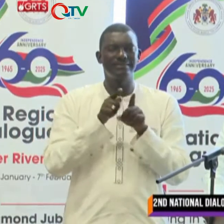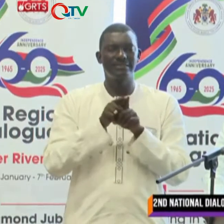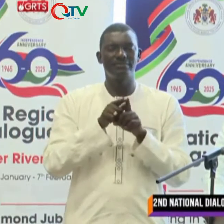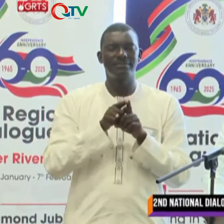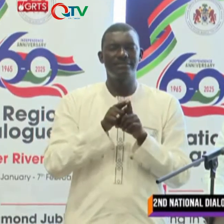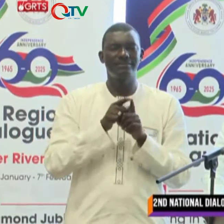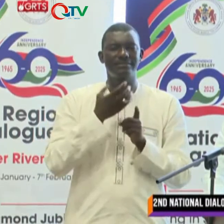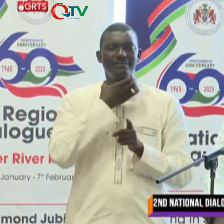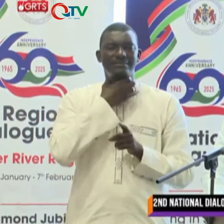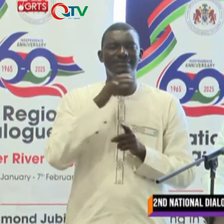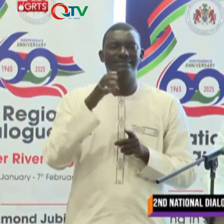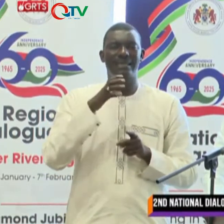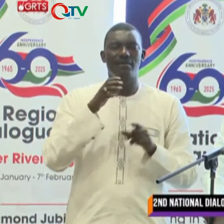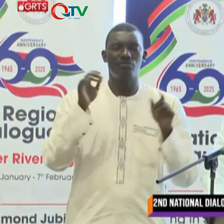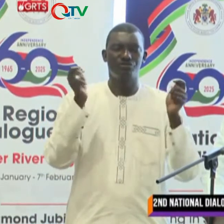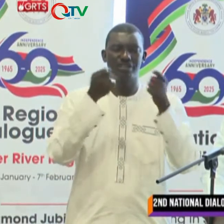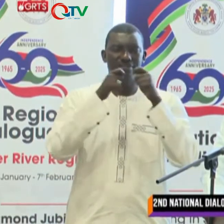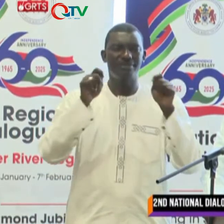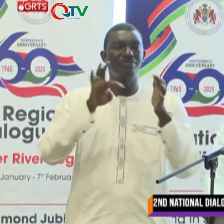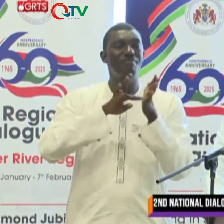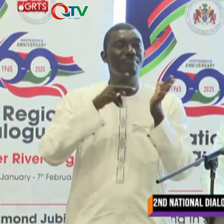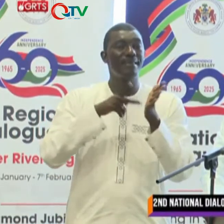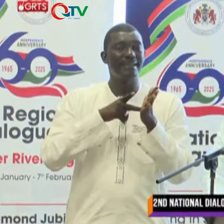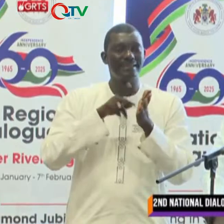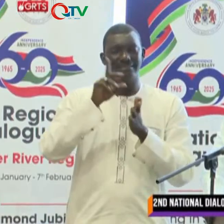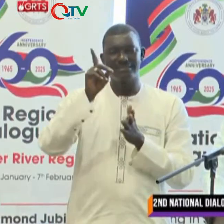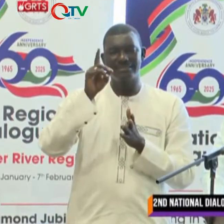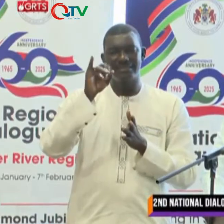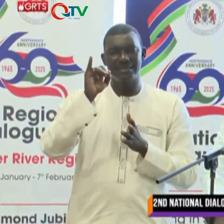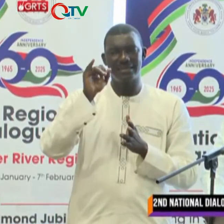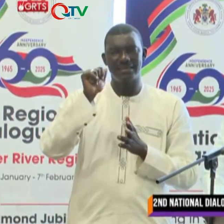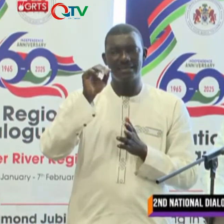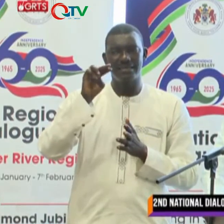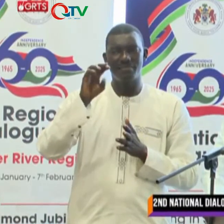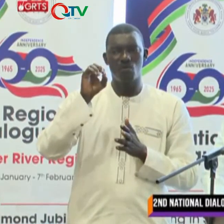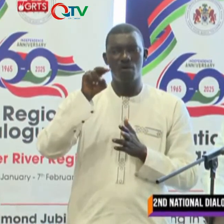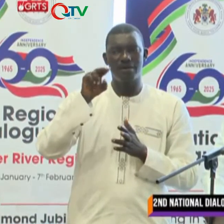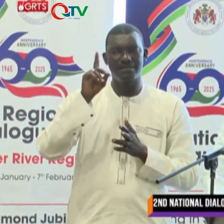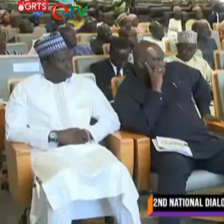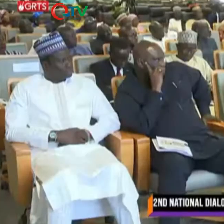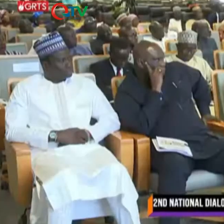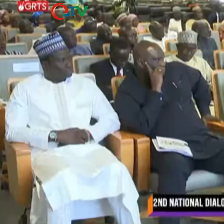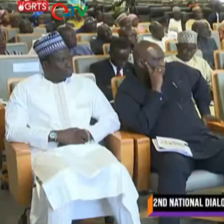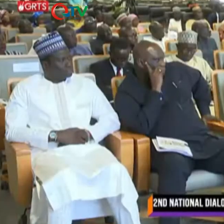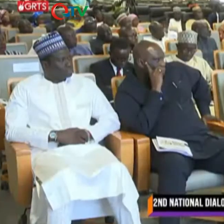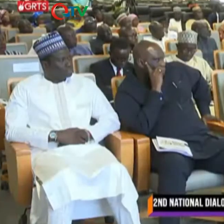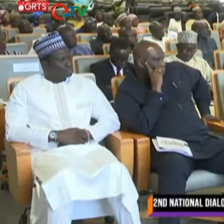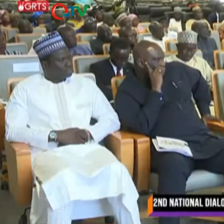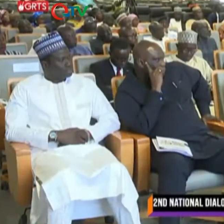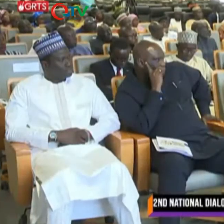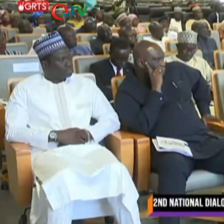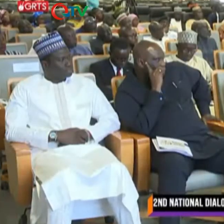Anniversary celebration of the Gambia's attainment of political independence in 1965.